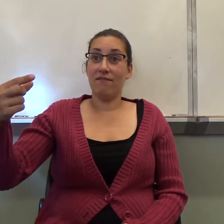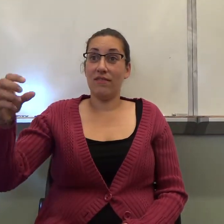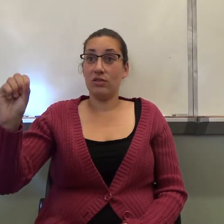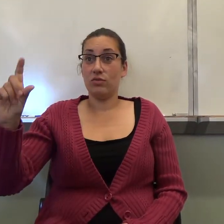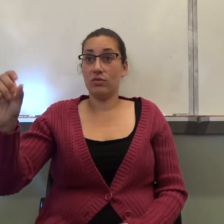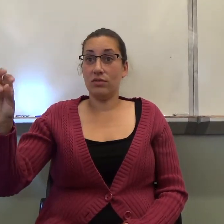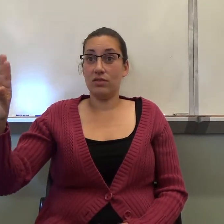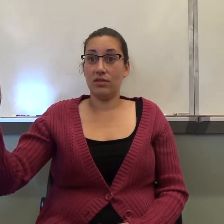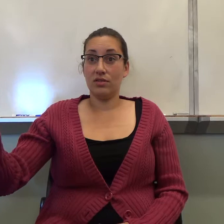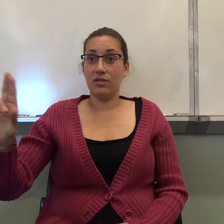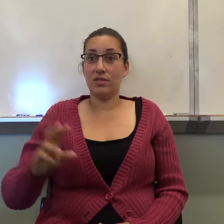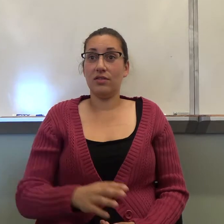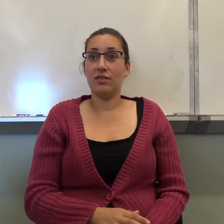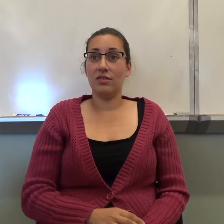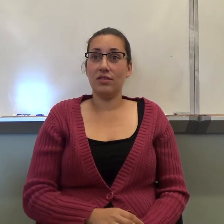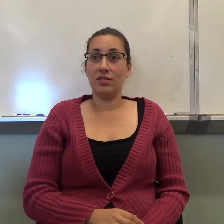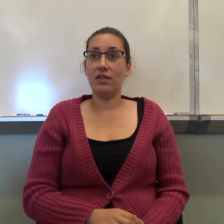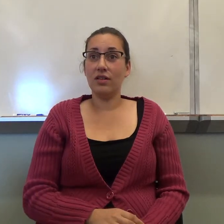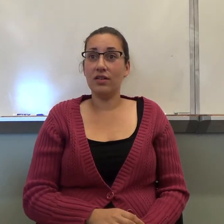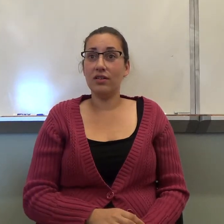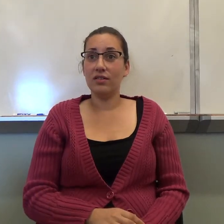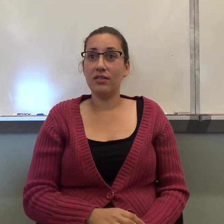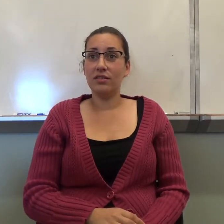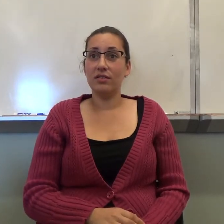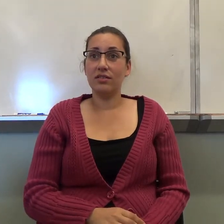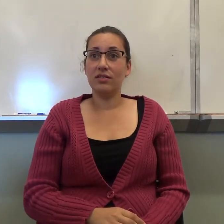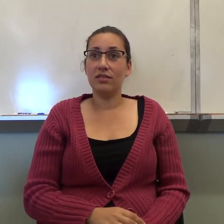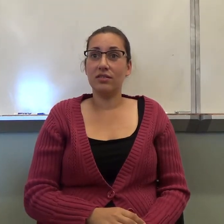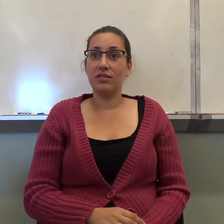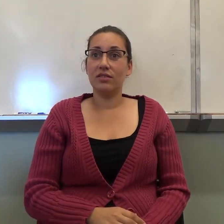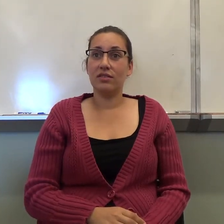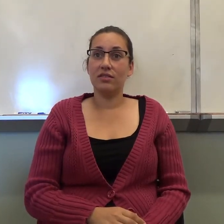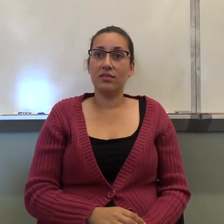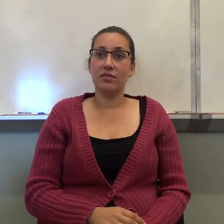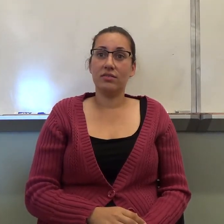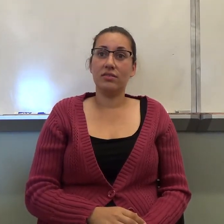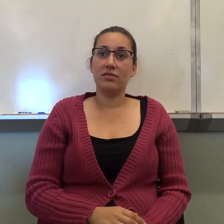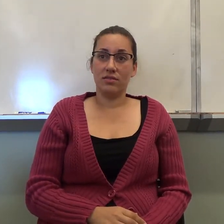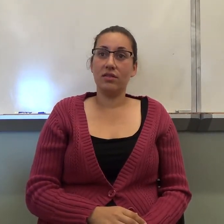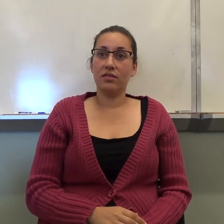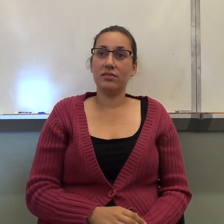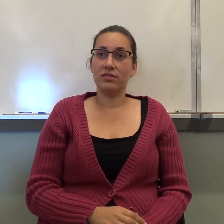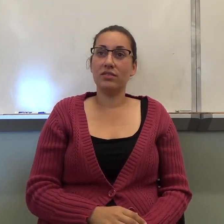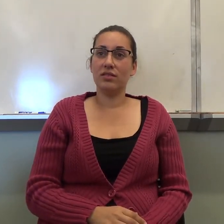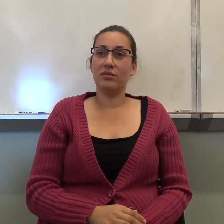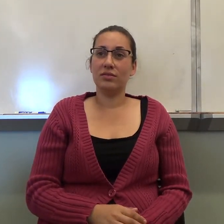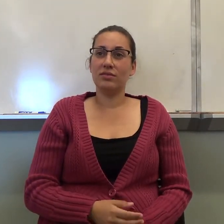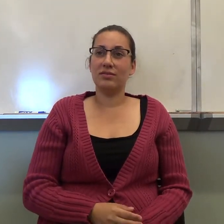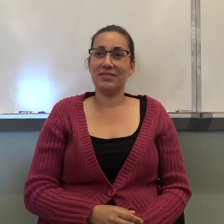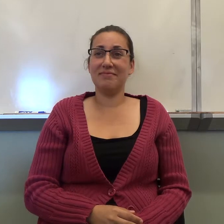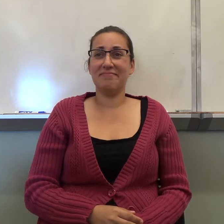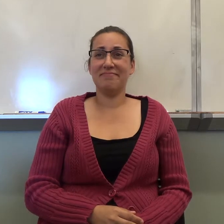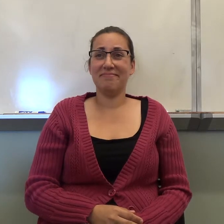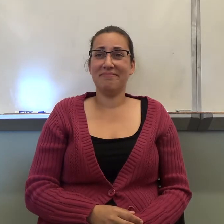useful, and with the right mathematics, you can get some real solutions. But it's just sort of typical